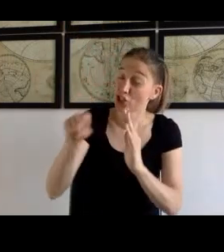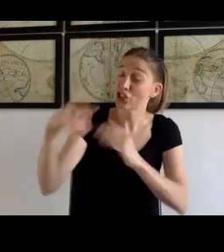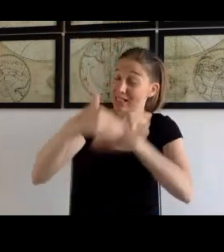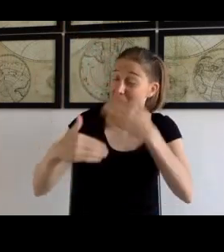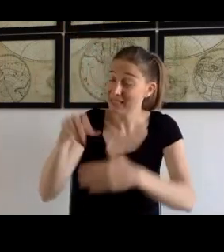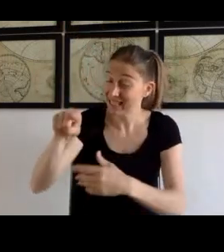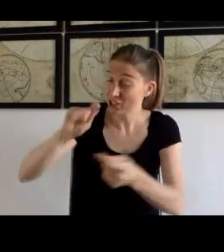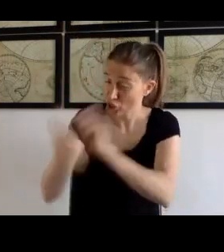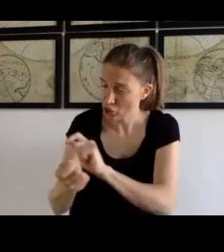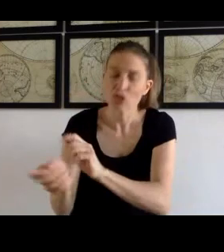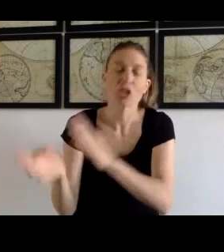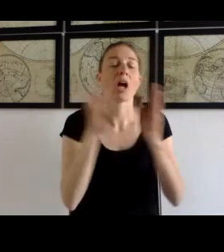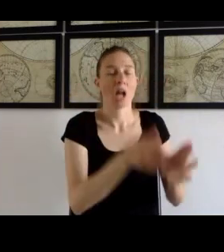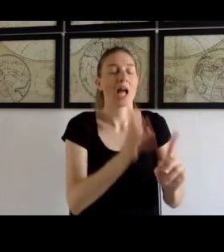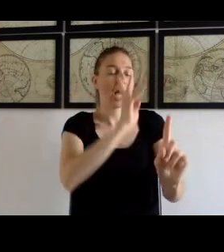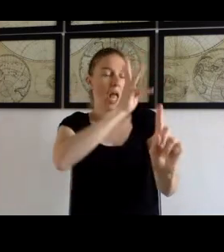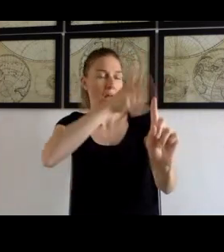system. Thank you.